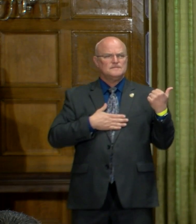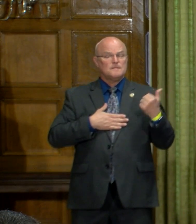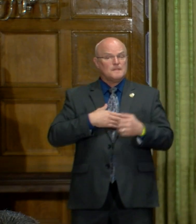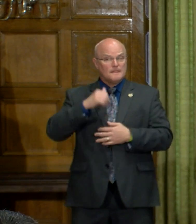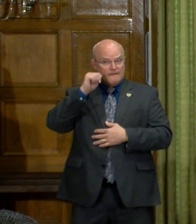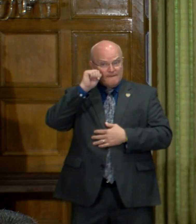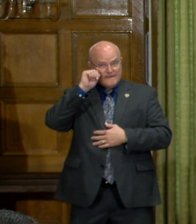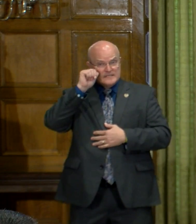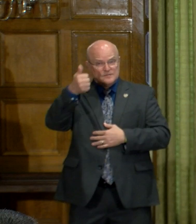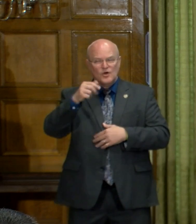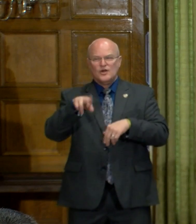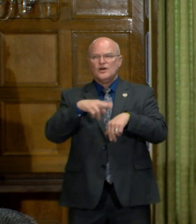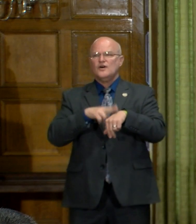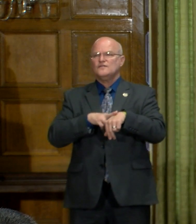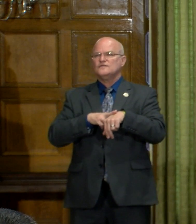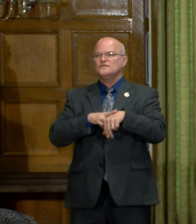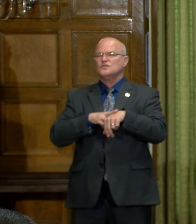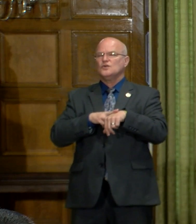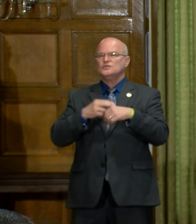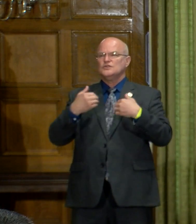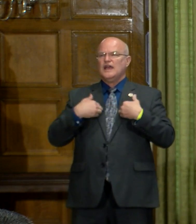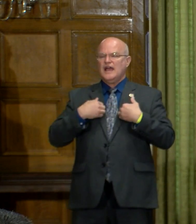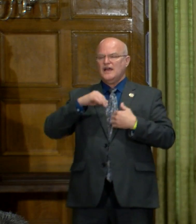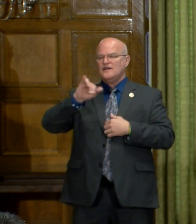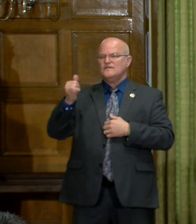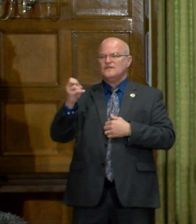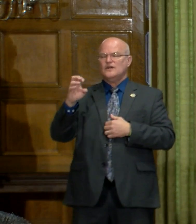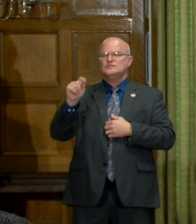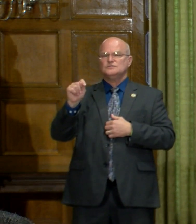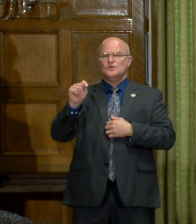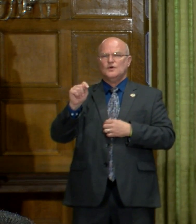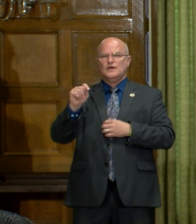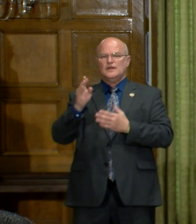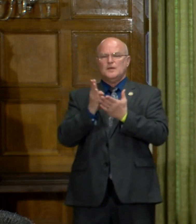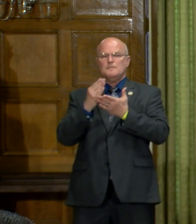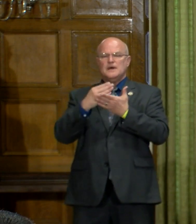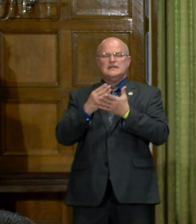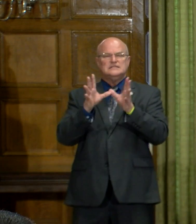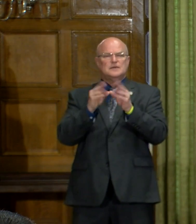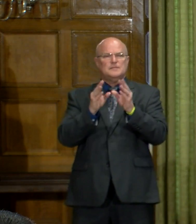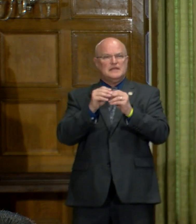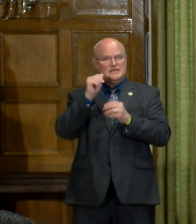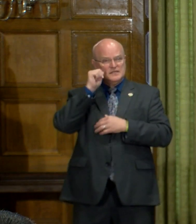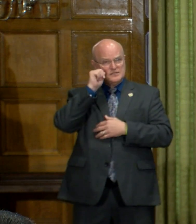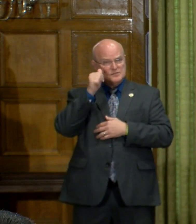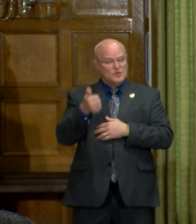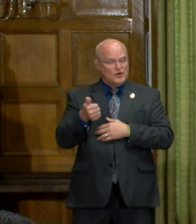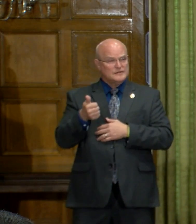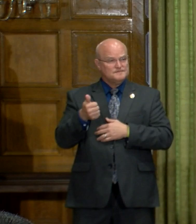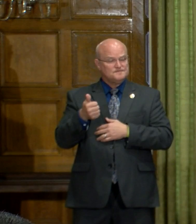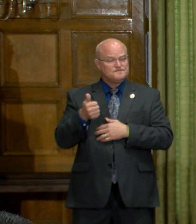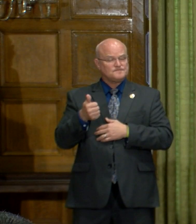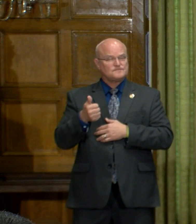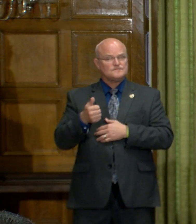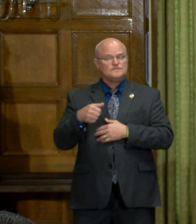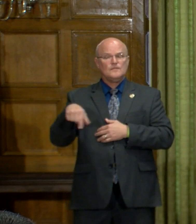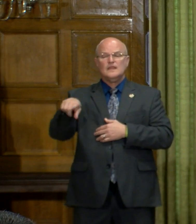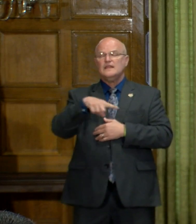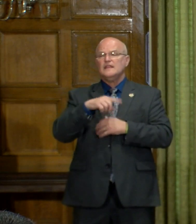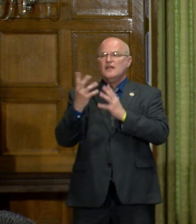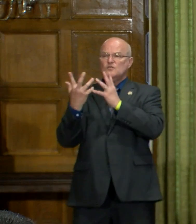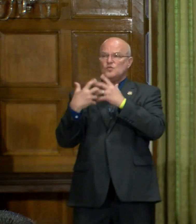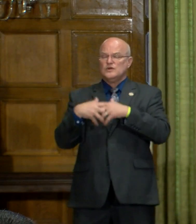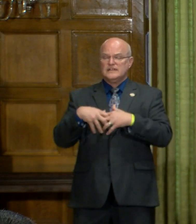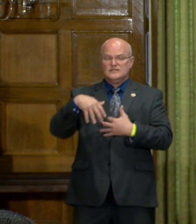But tomorrow, of course, you have a joint budget committee meeting tomorrow. They worked